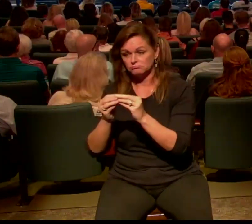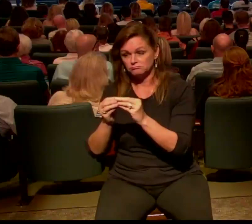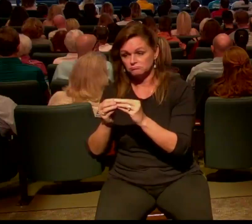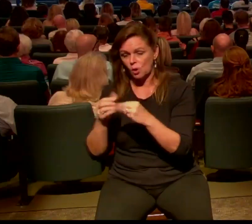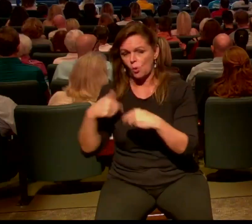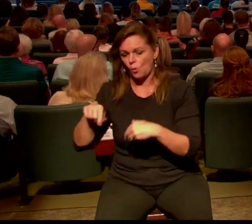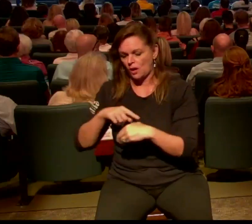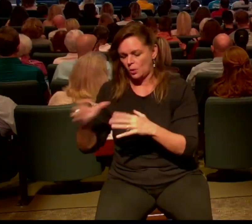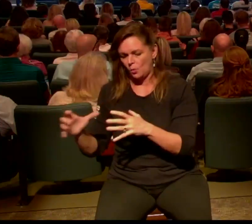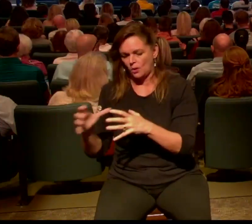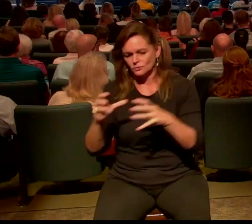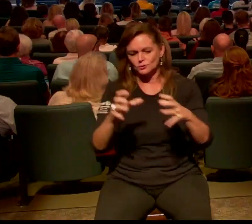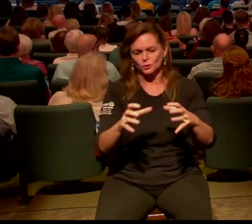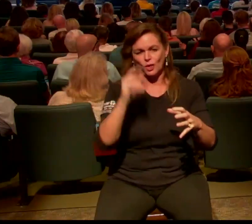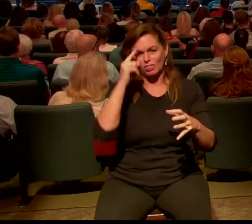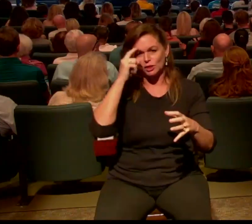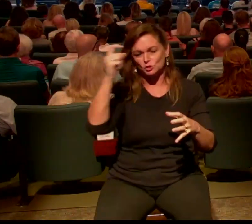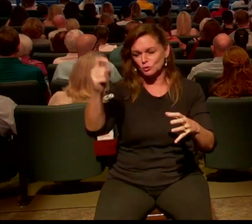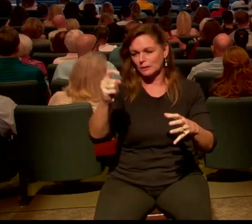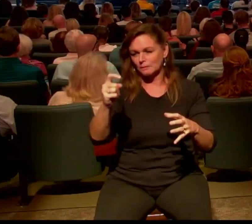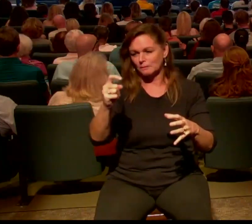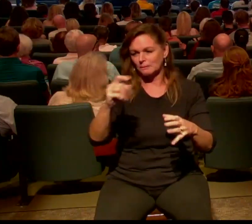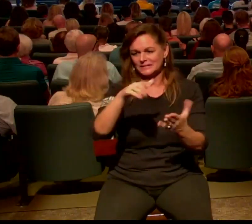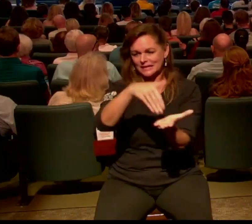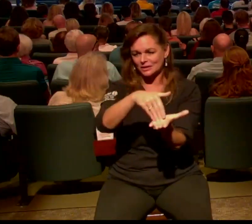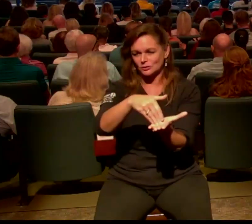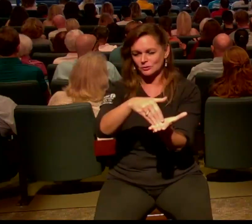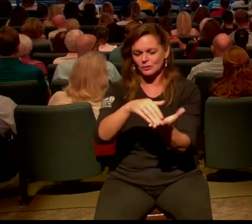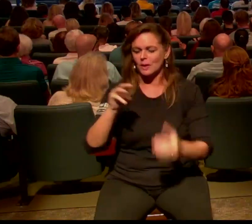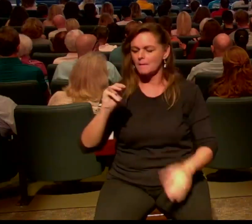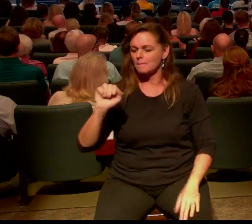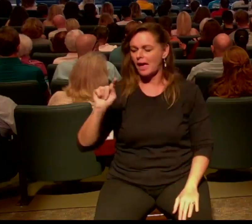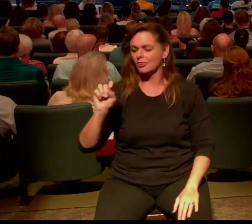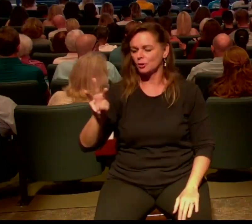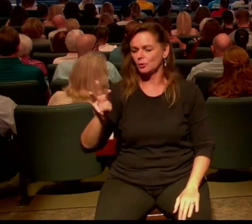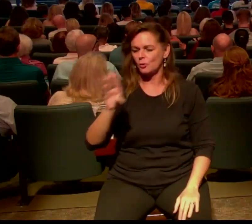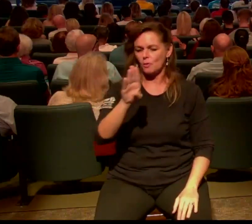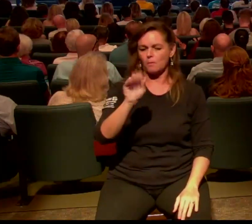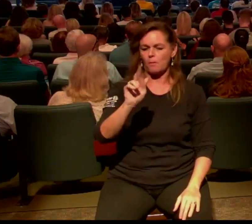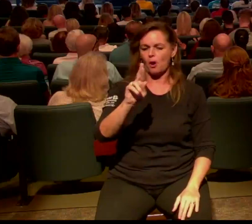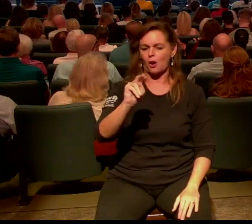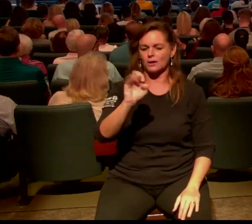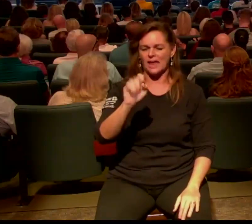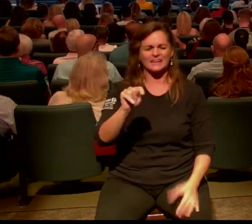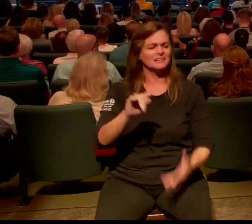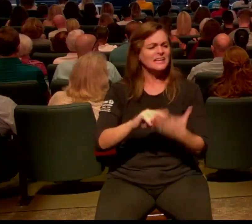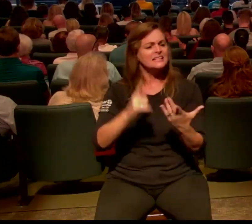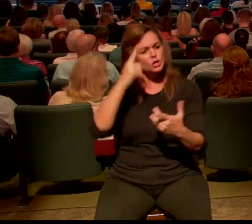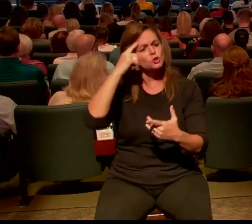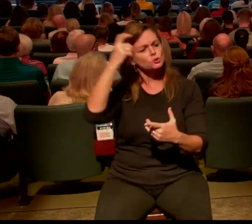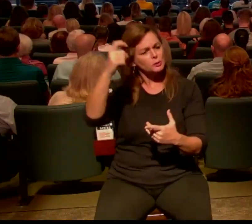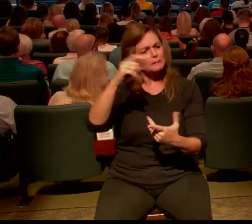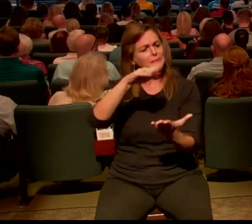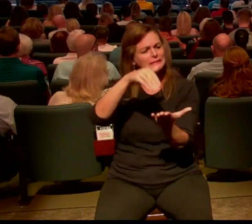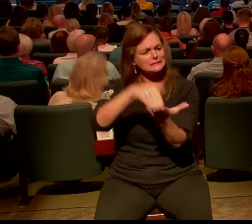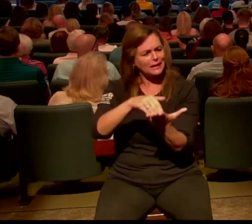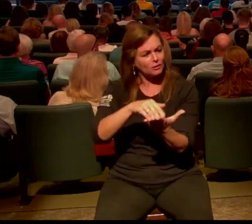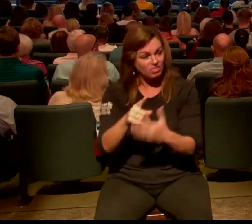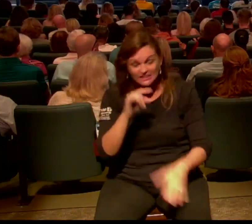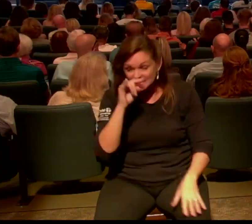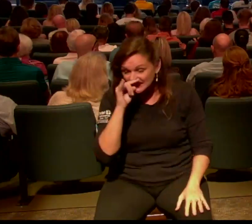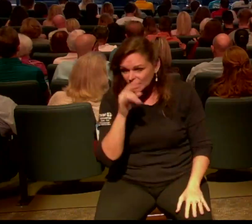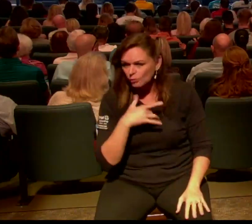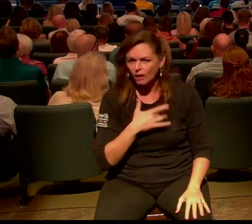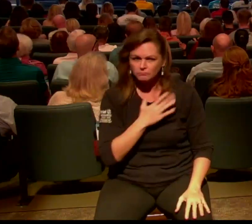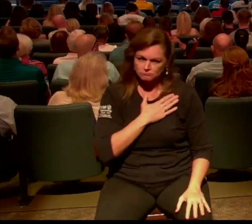the Dream Center. Matthew Barnett has been there for several years, and it's an incredible story of basically, here's a kid who felt